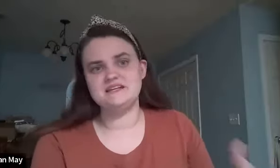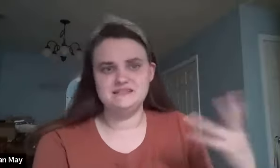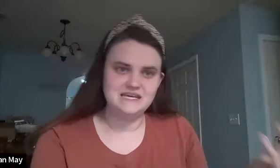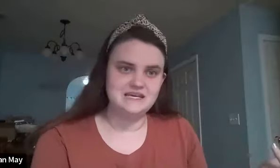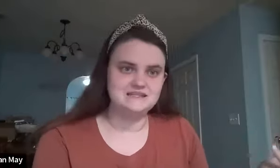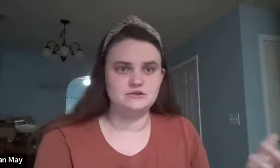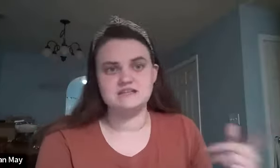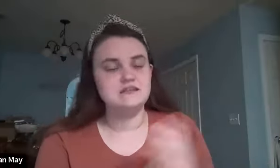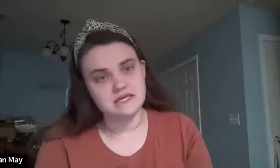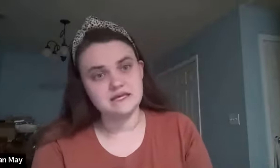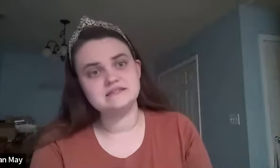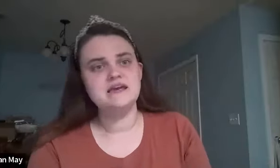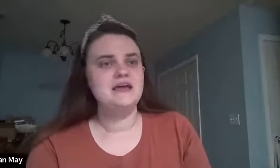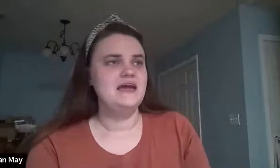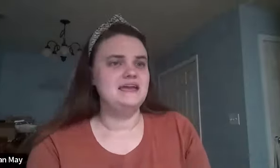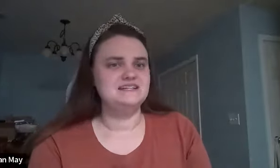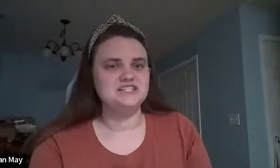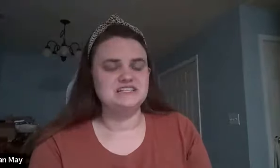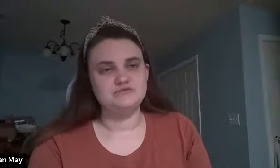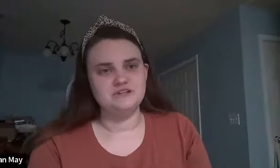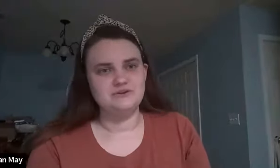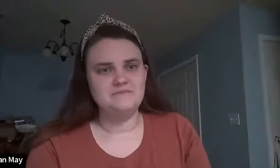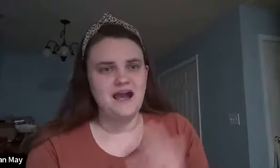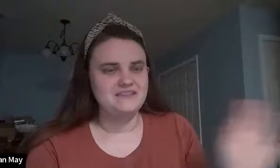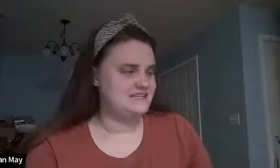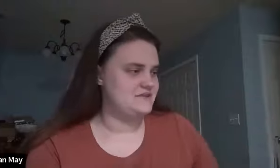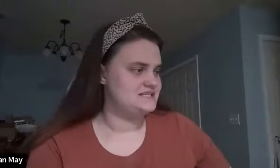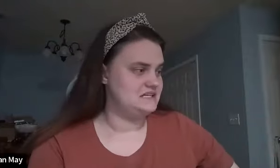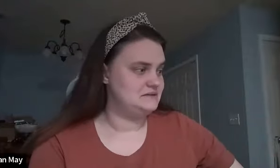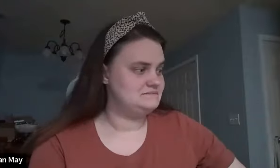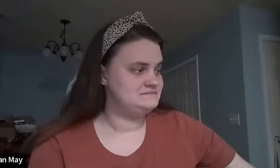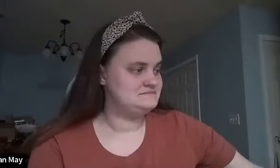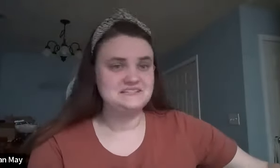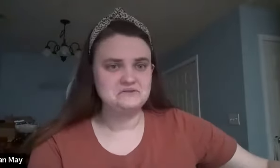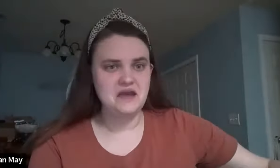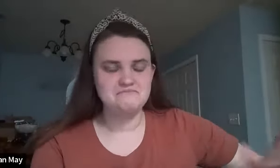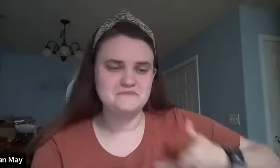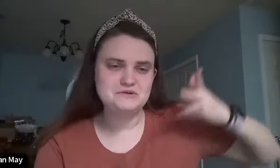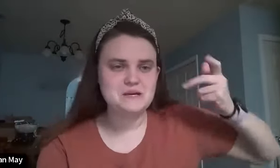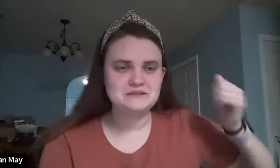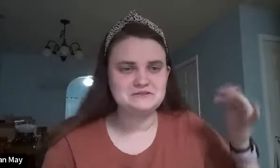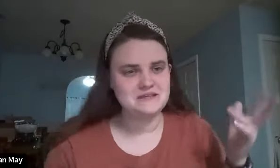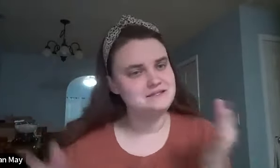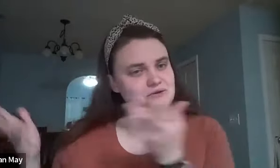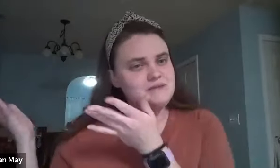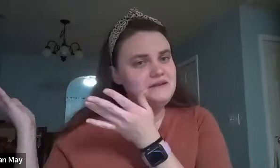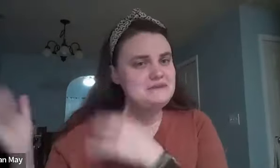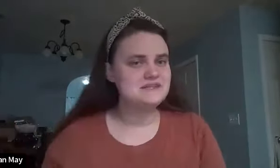is this or because of this. And it's really cool. I think it's fascinating. So yeah, there was my little side story about name